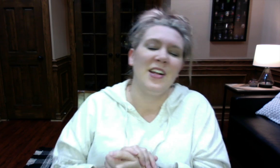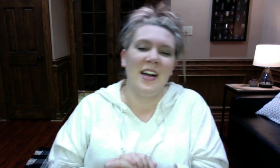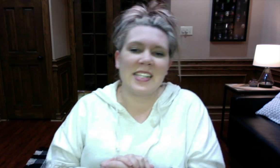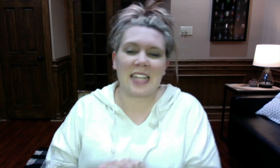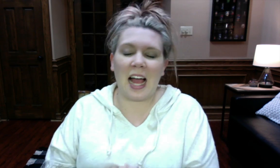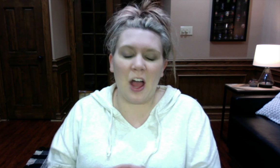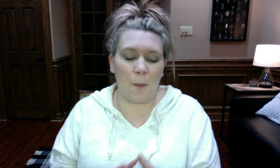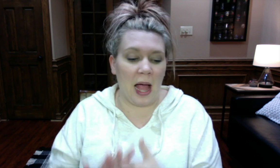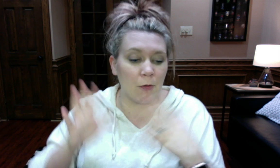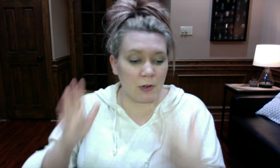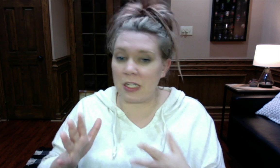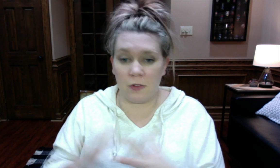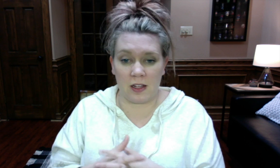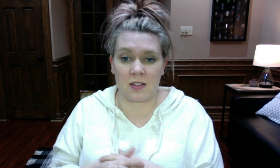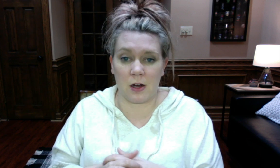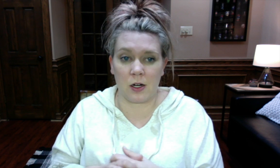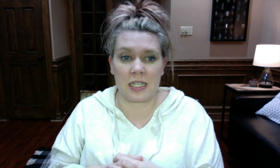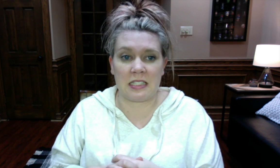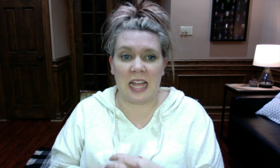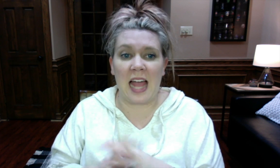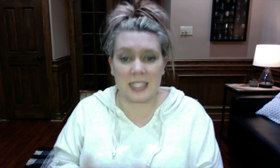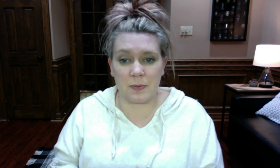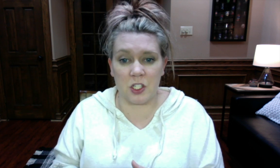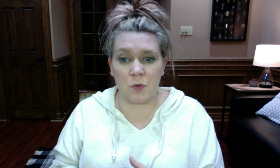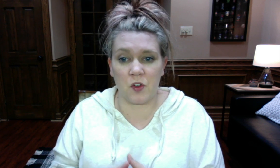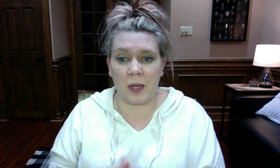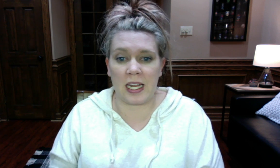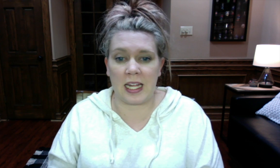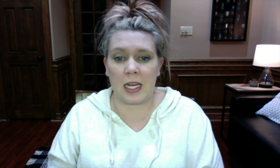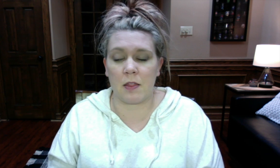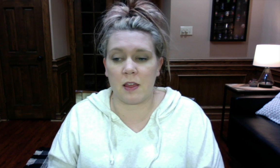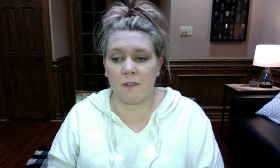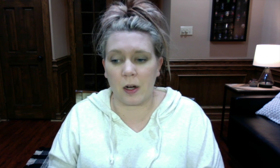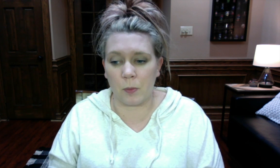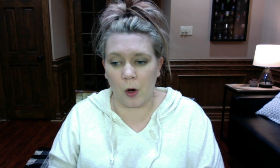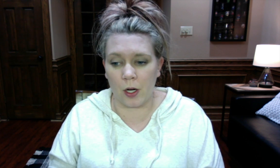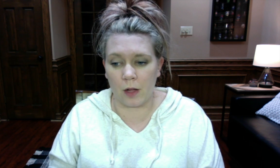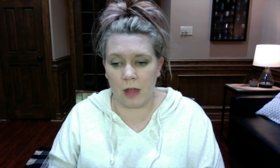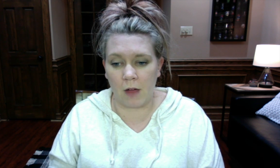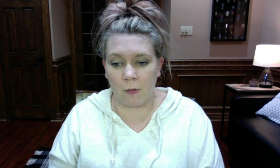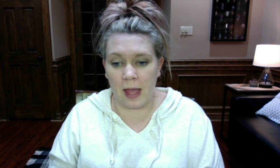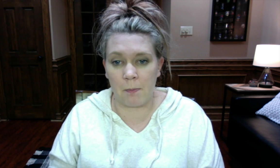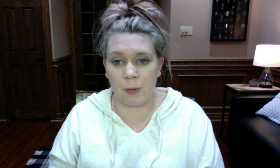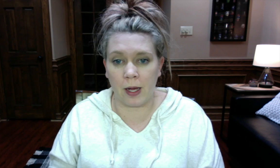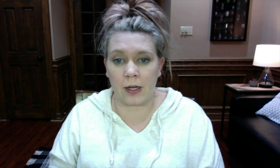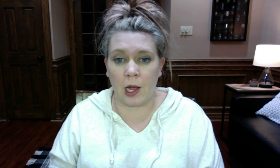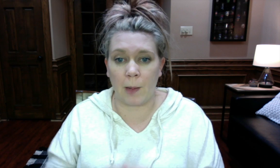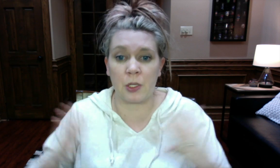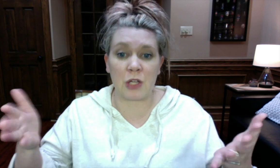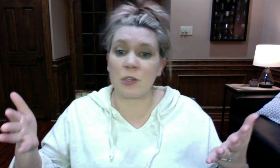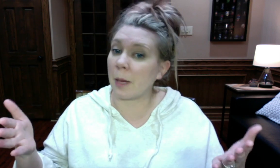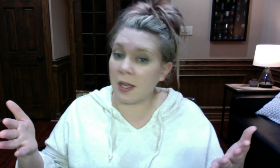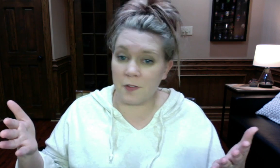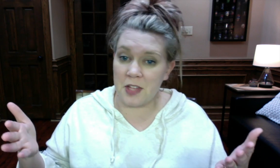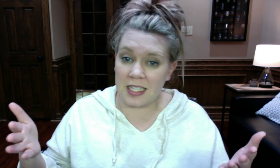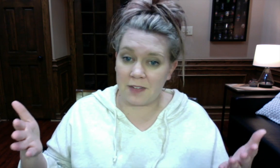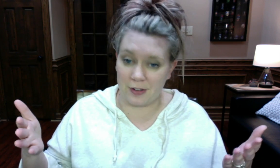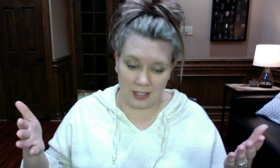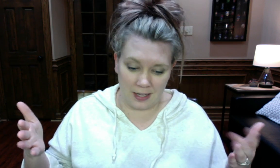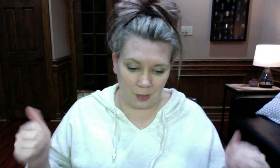See, I really don't think that there is as much movement in the final part of the alphabet, but you tell me if you think differently, okay?